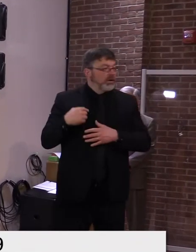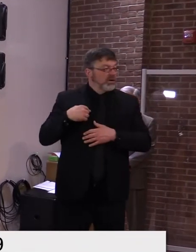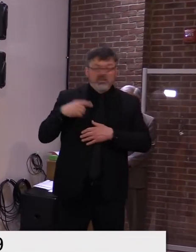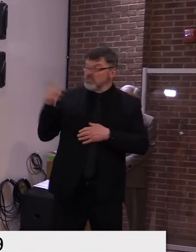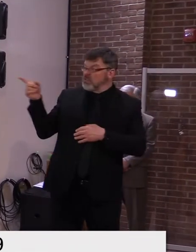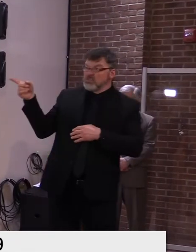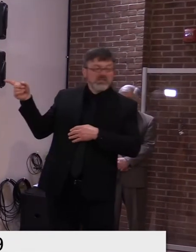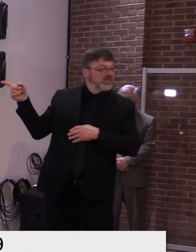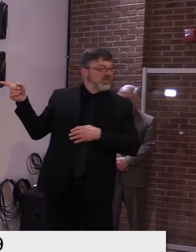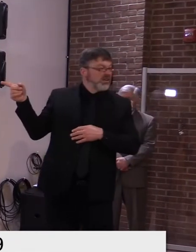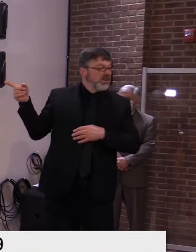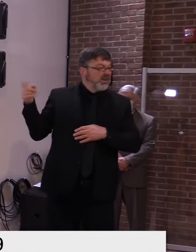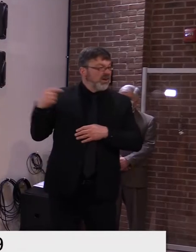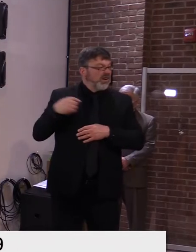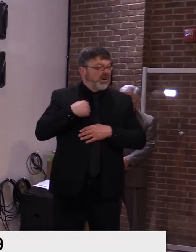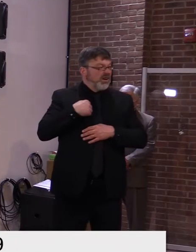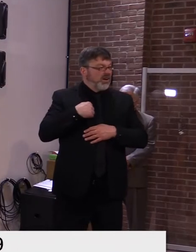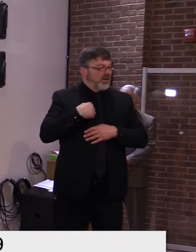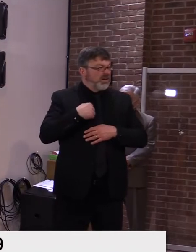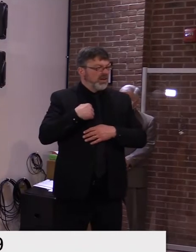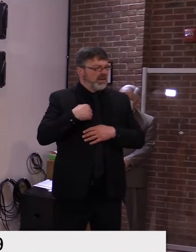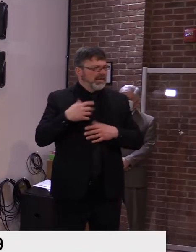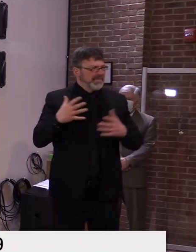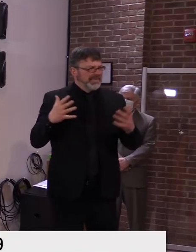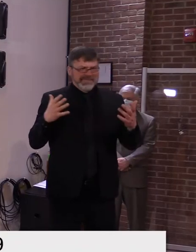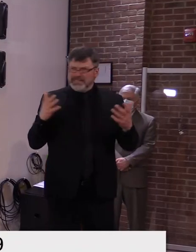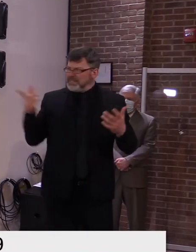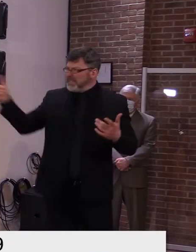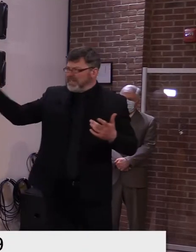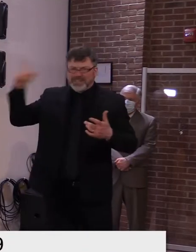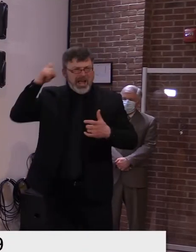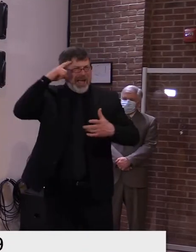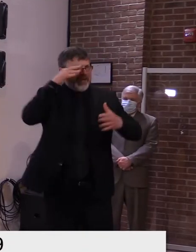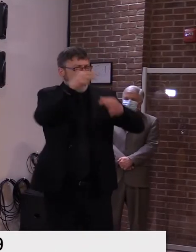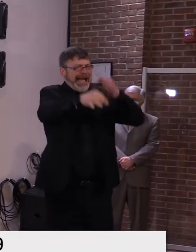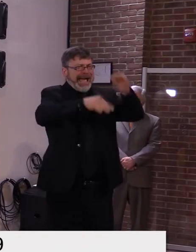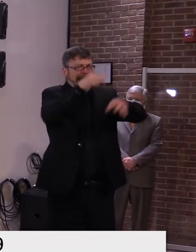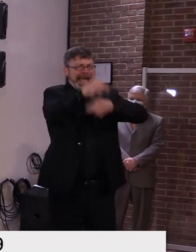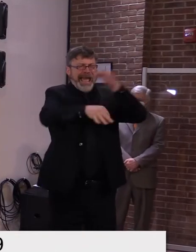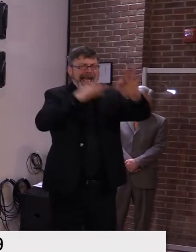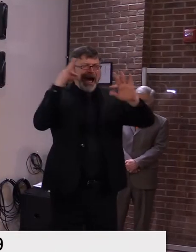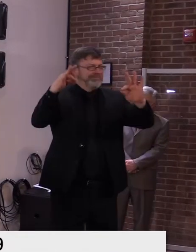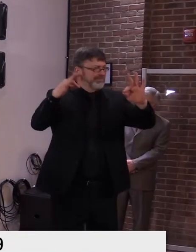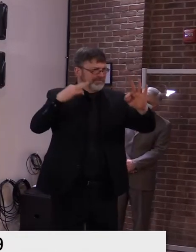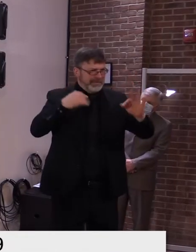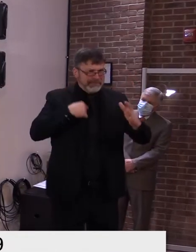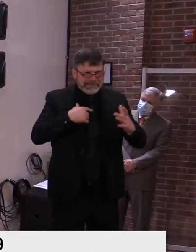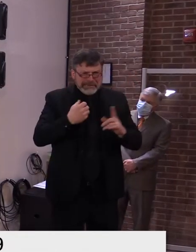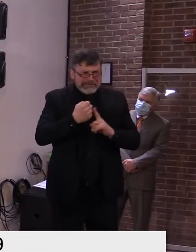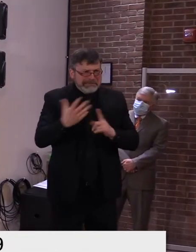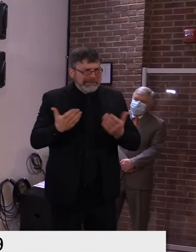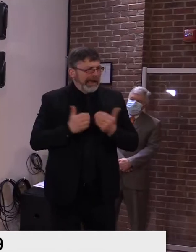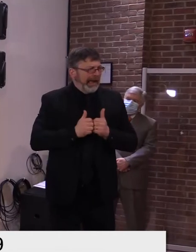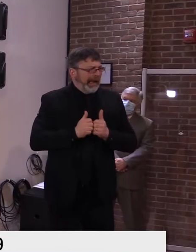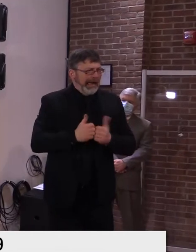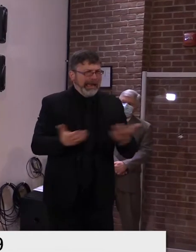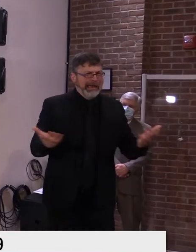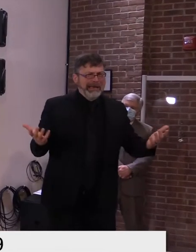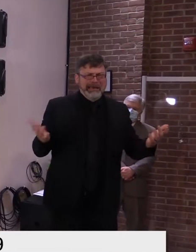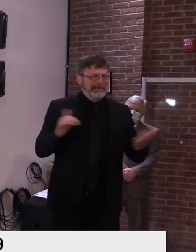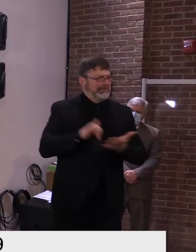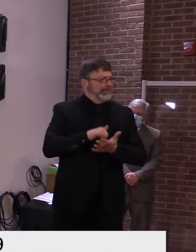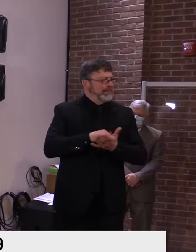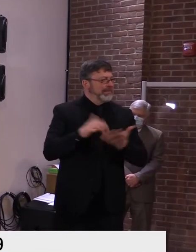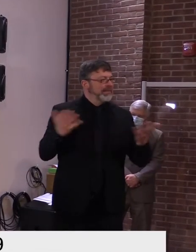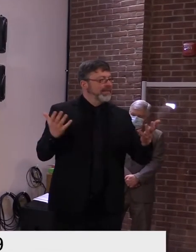Pretty challenging to add too much to that, but the reality is we should always continue to be humbled